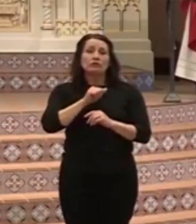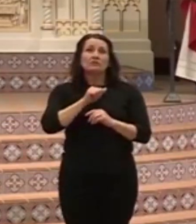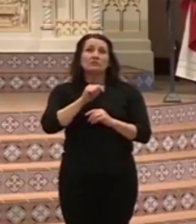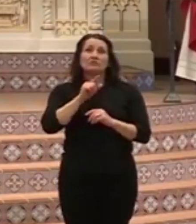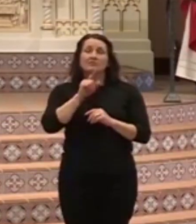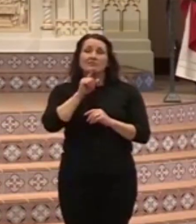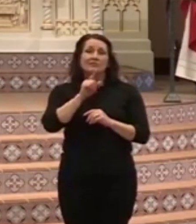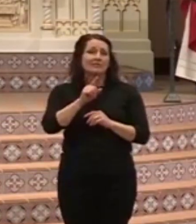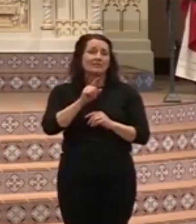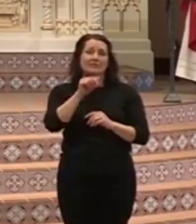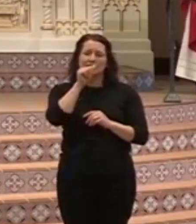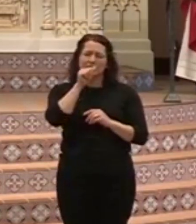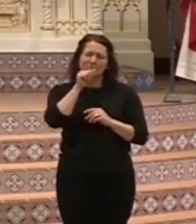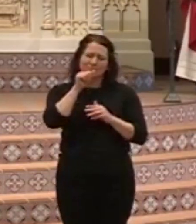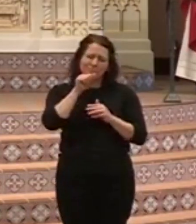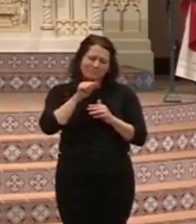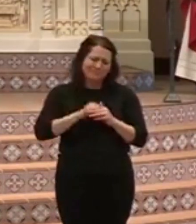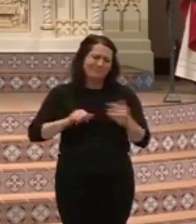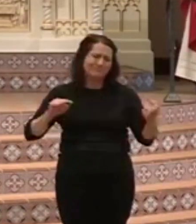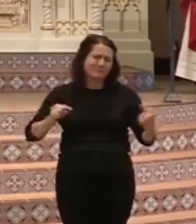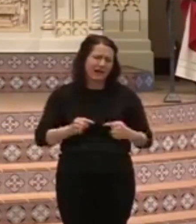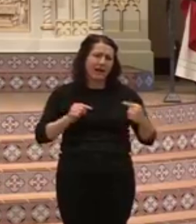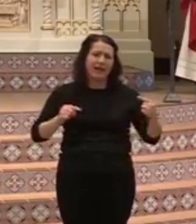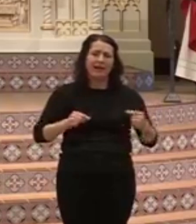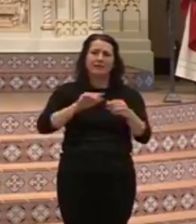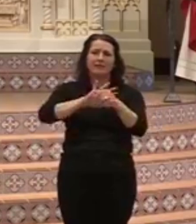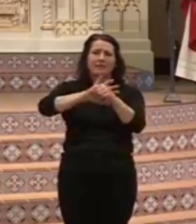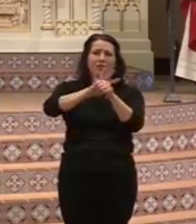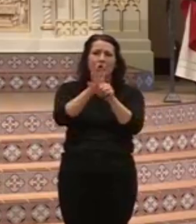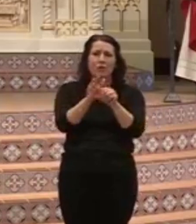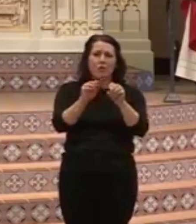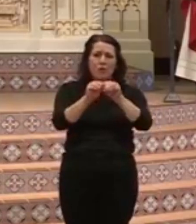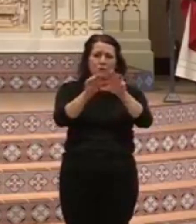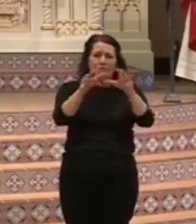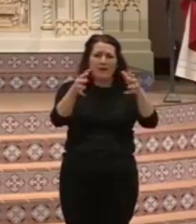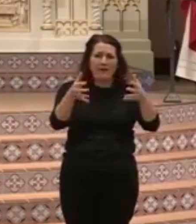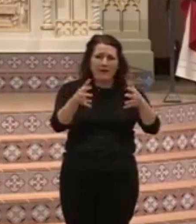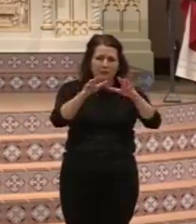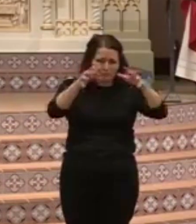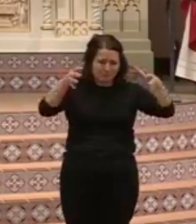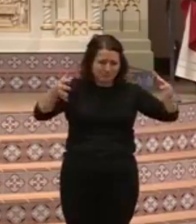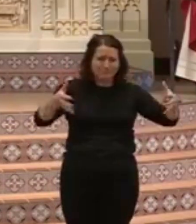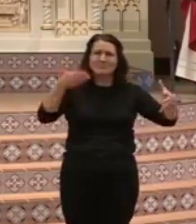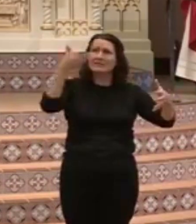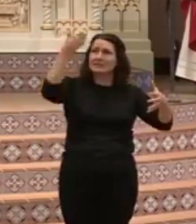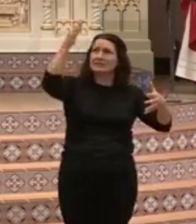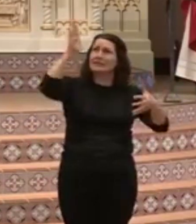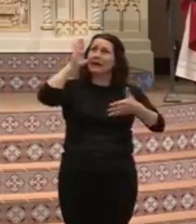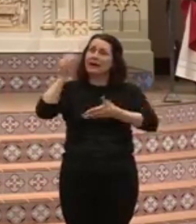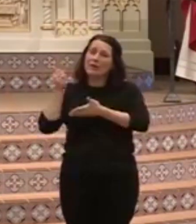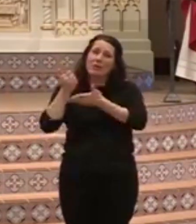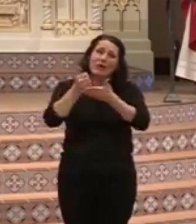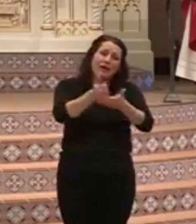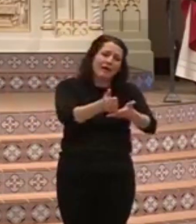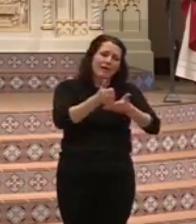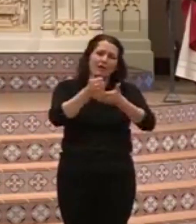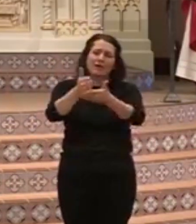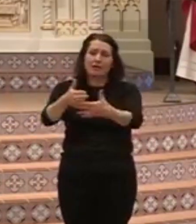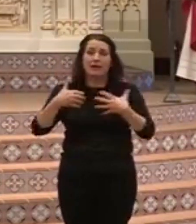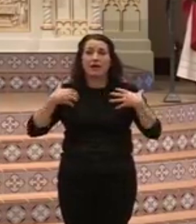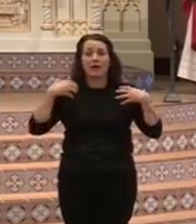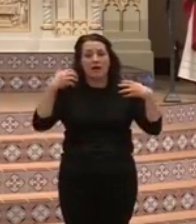current pandemic, that God the Father may grant health to the